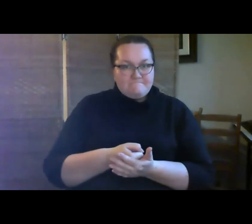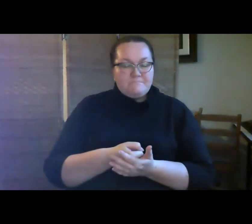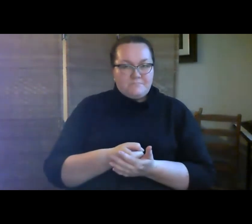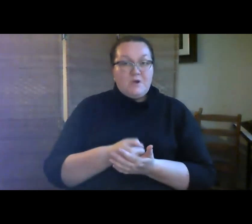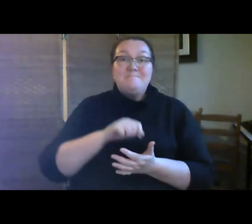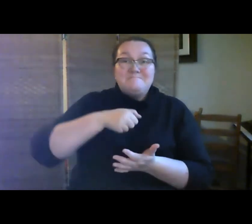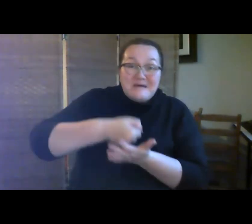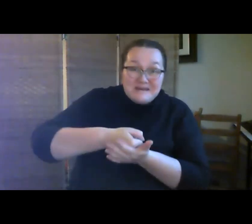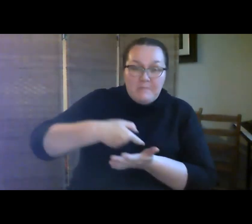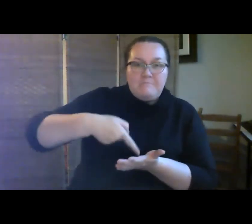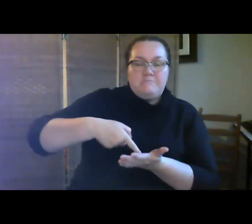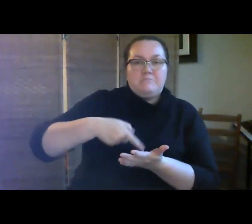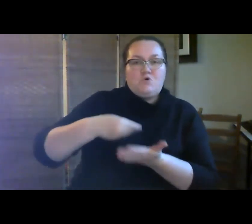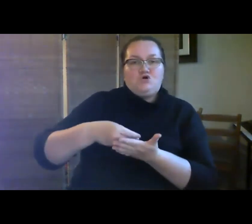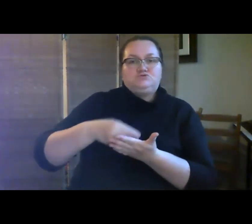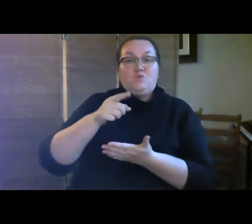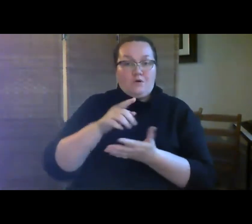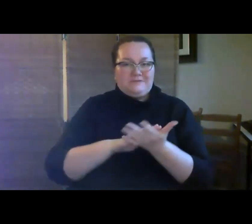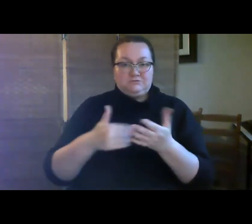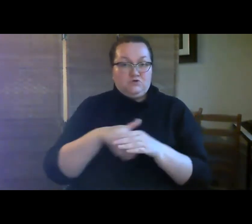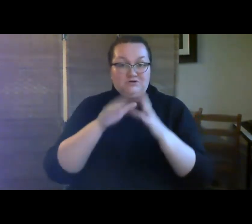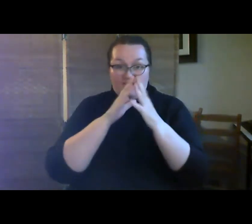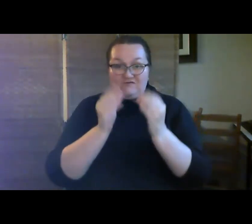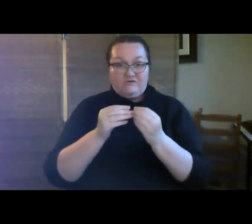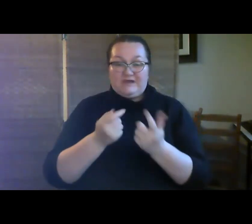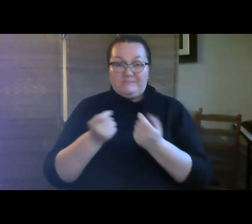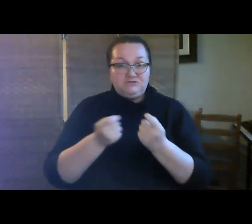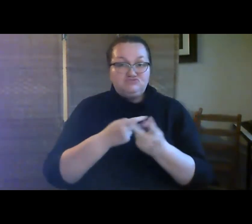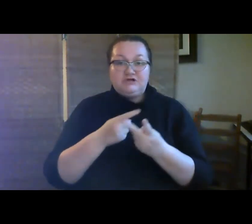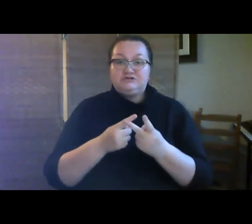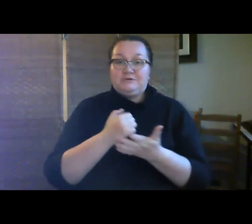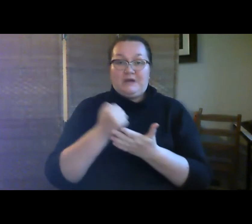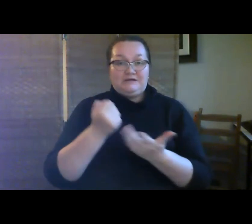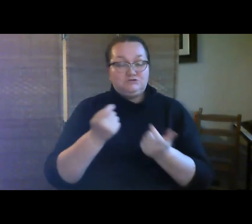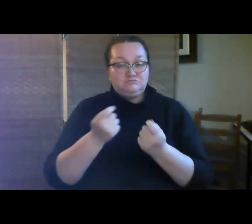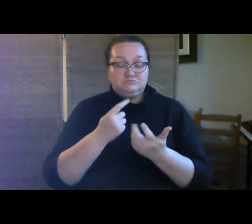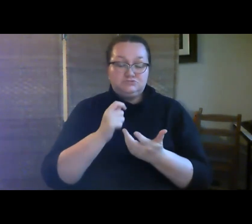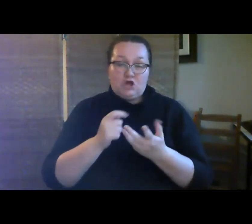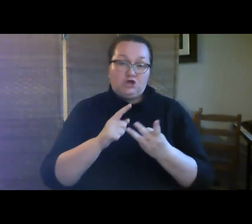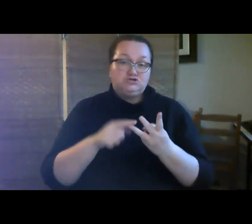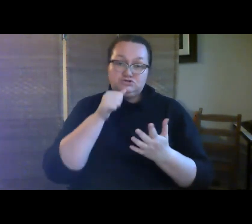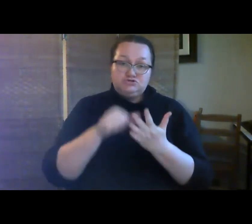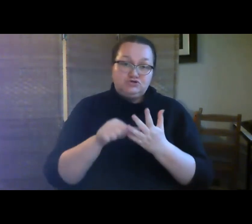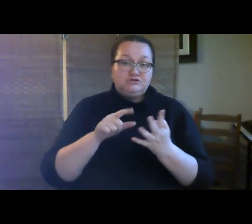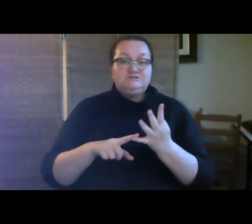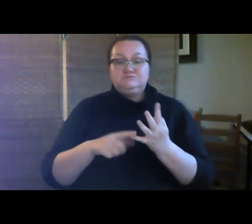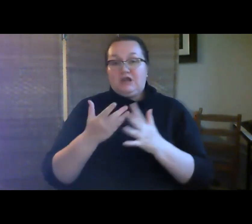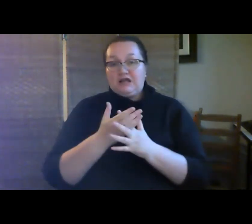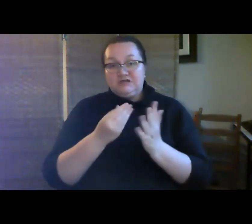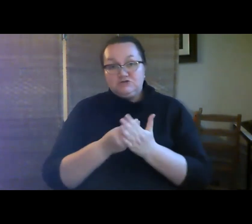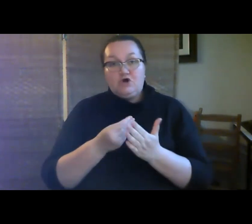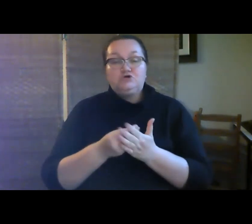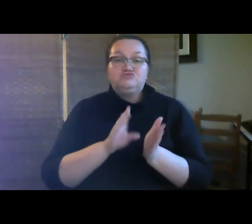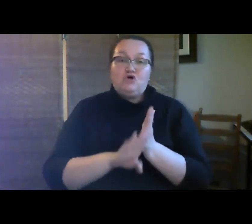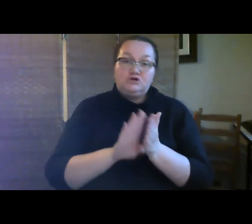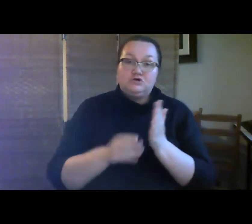everything: administration, bank charges, insurance, access costs, rehearsal